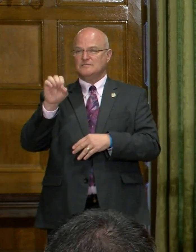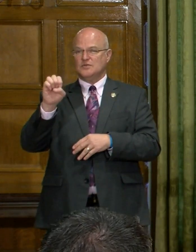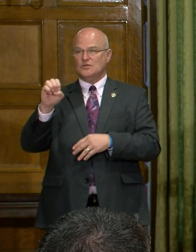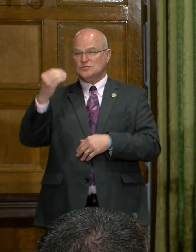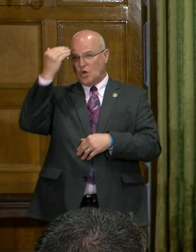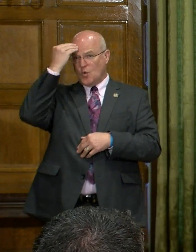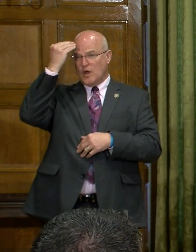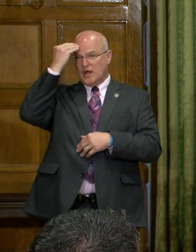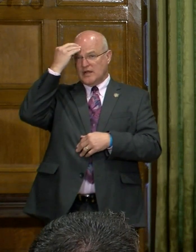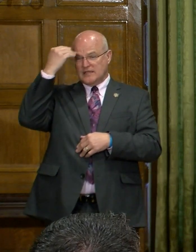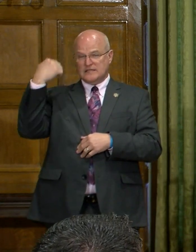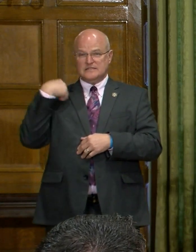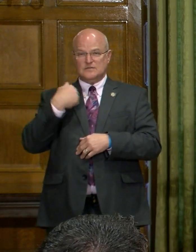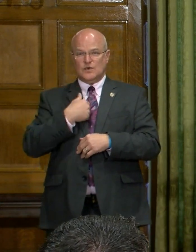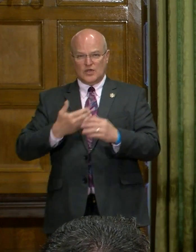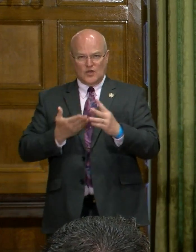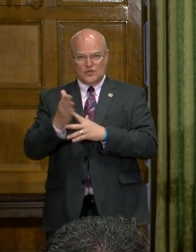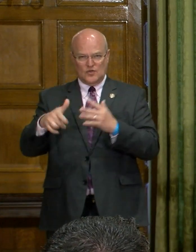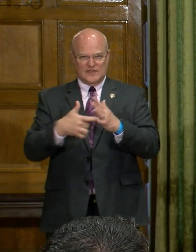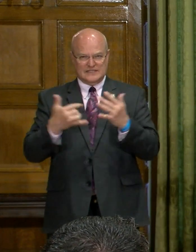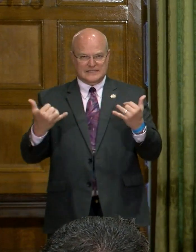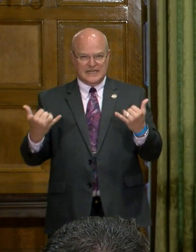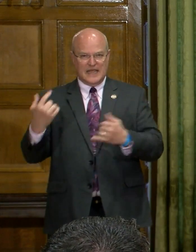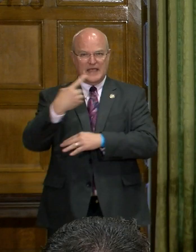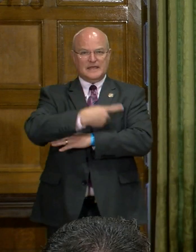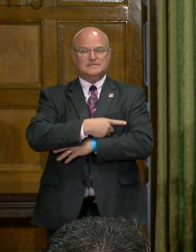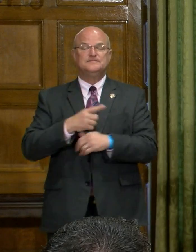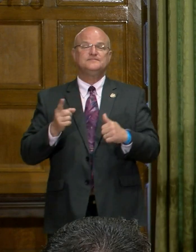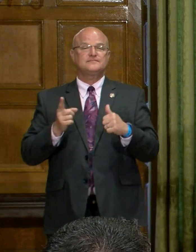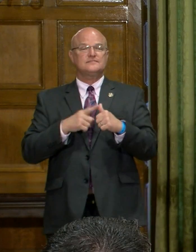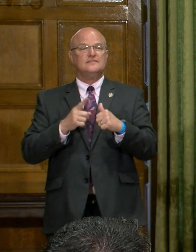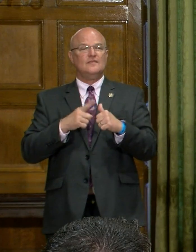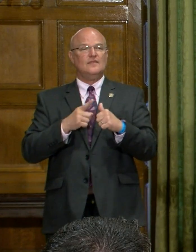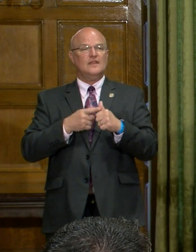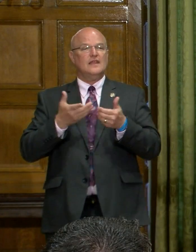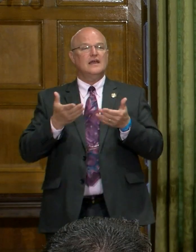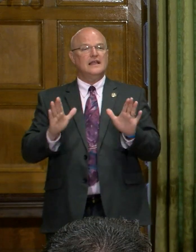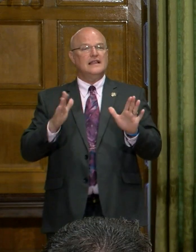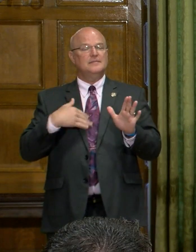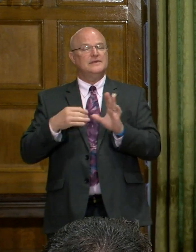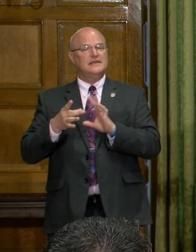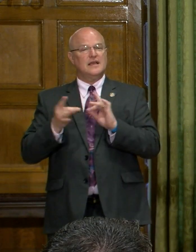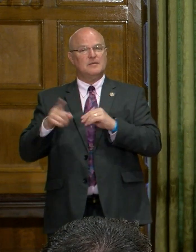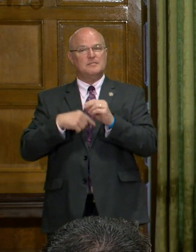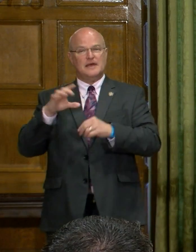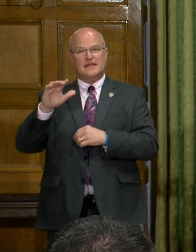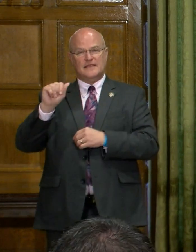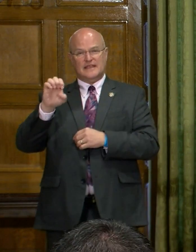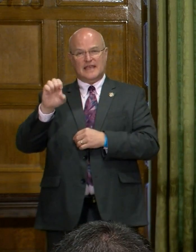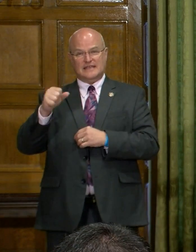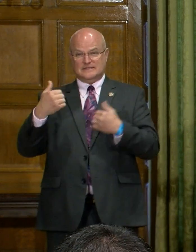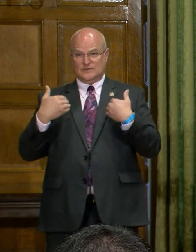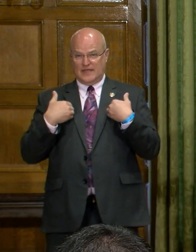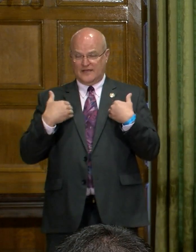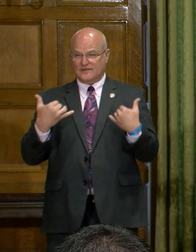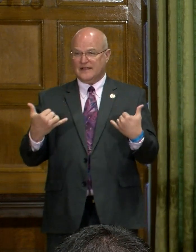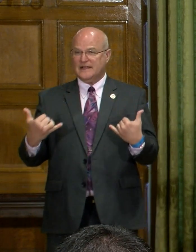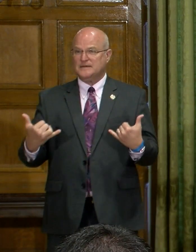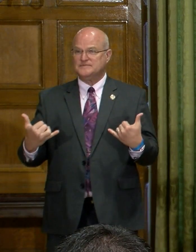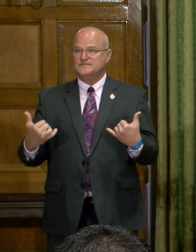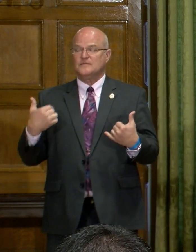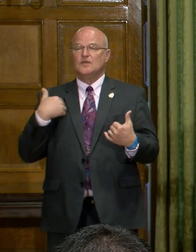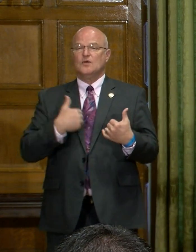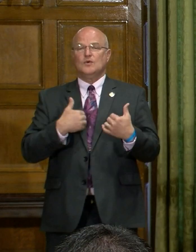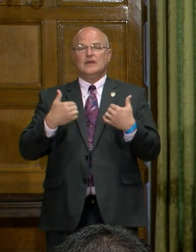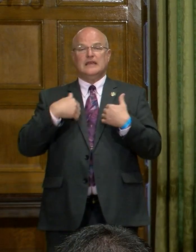awareness as we go through this today. First, let me comment on the cases that we have.